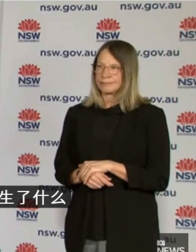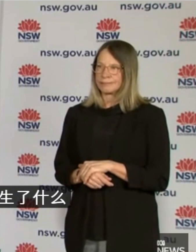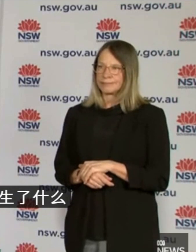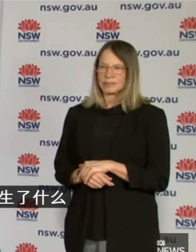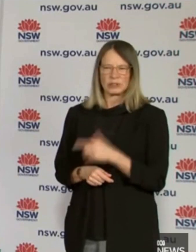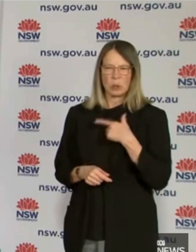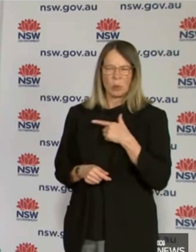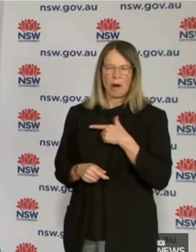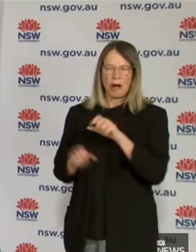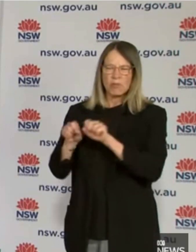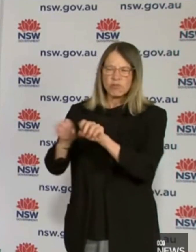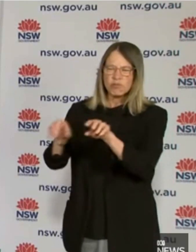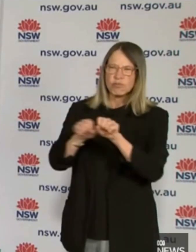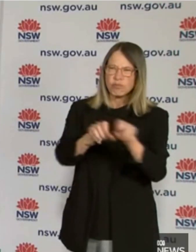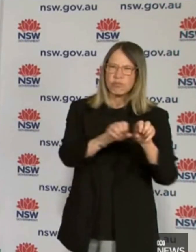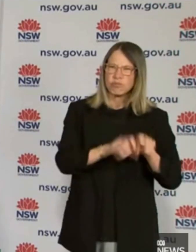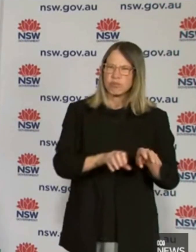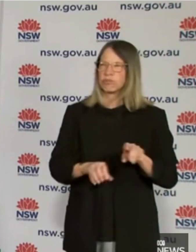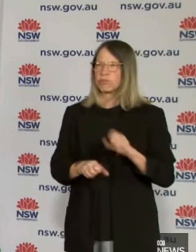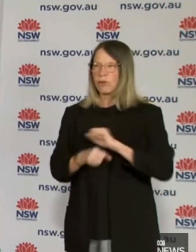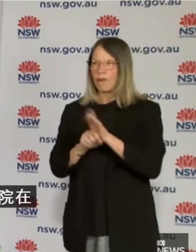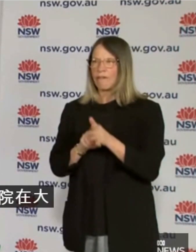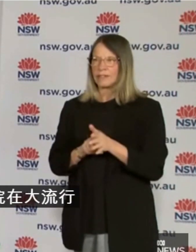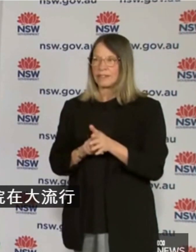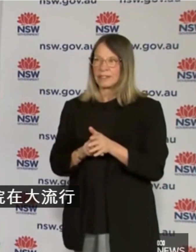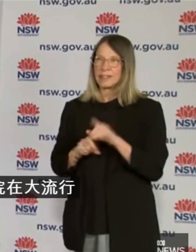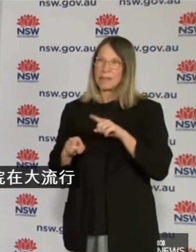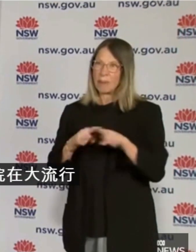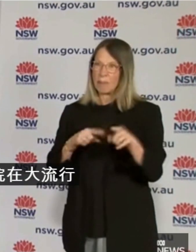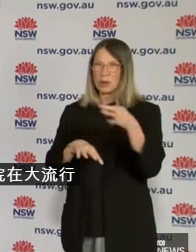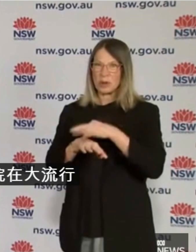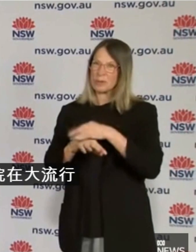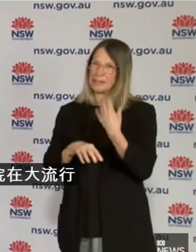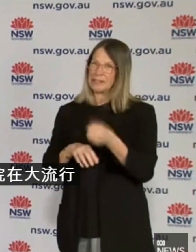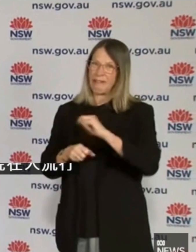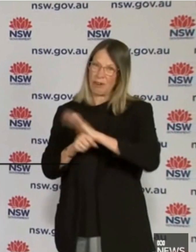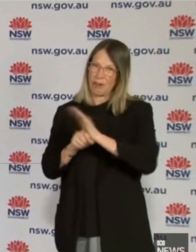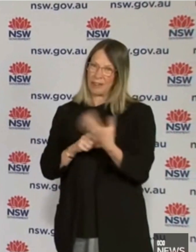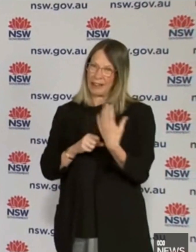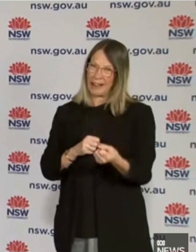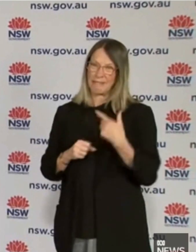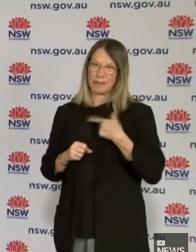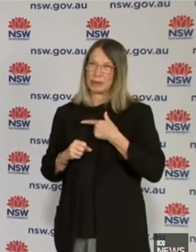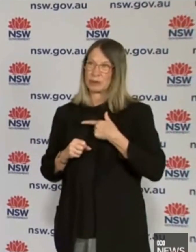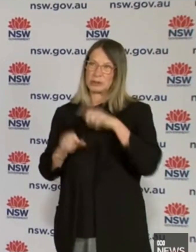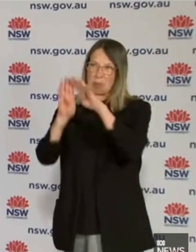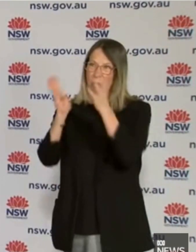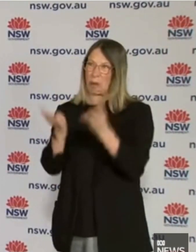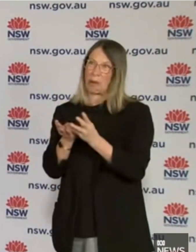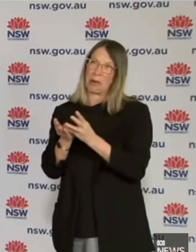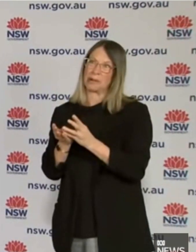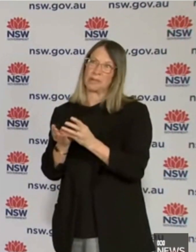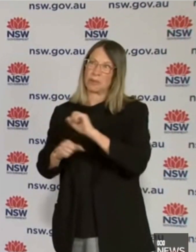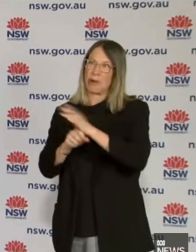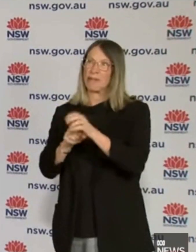intrusion of the virus into the hospital. But I mean, almost every hospital in the world in the pandemic has had intrusions. It's just it's very hard to stop the Delta variant.